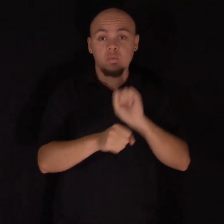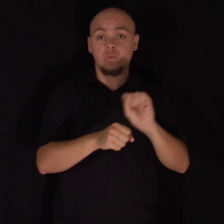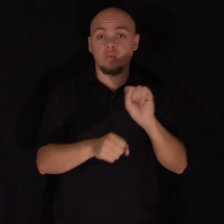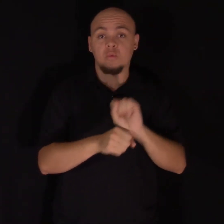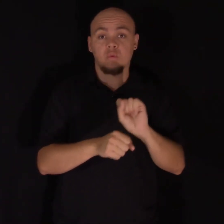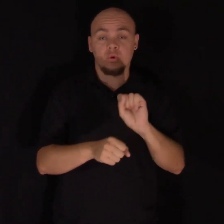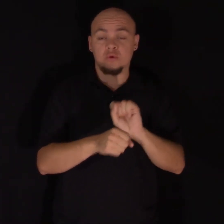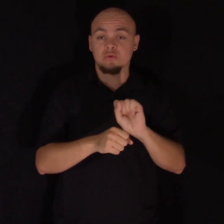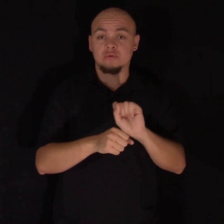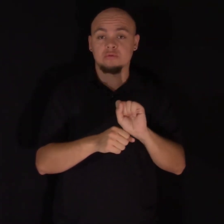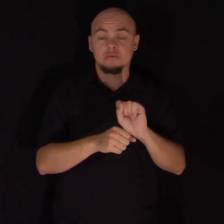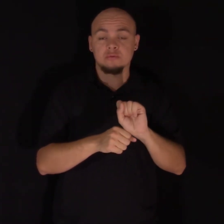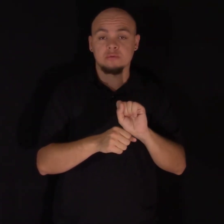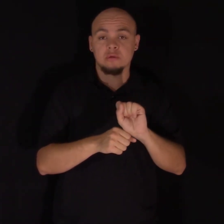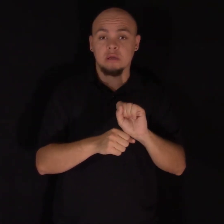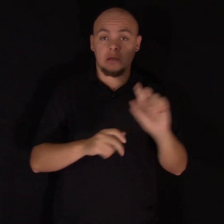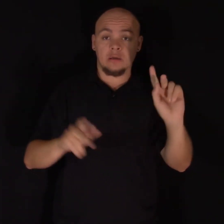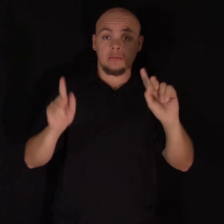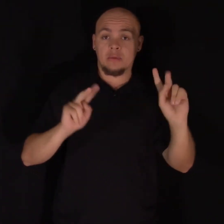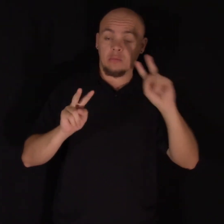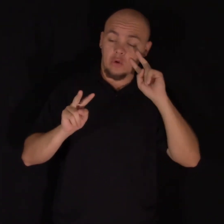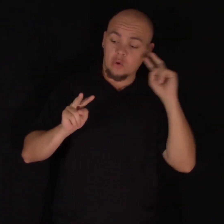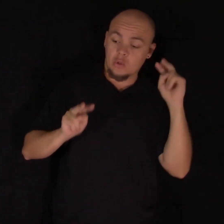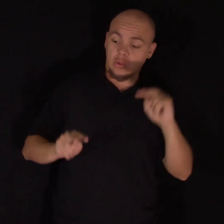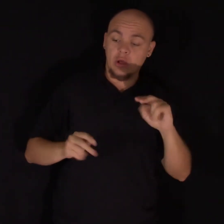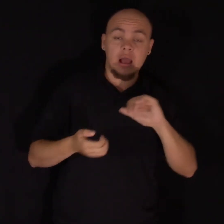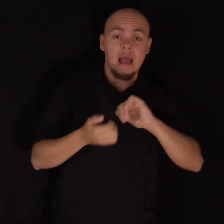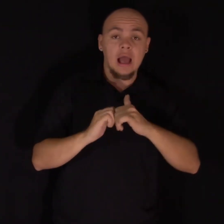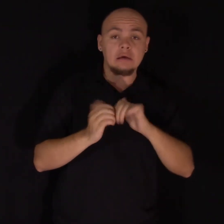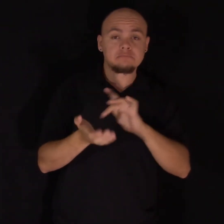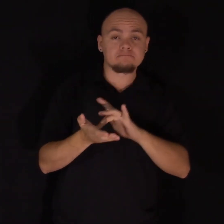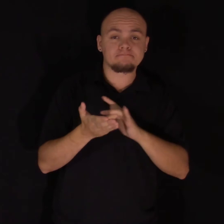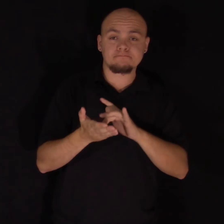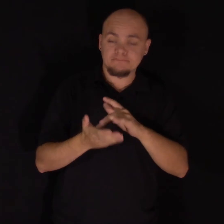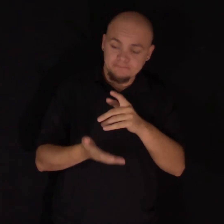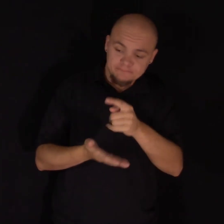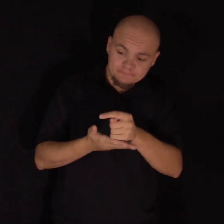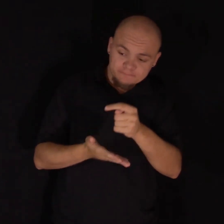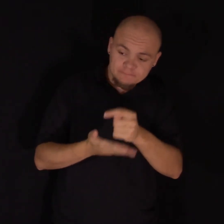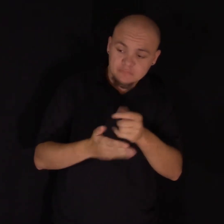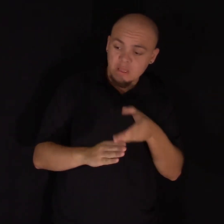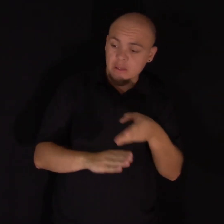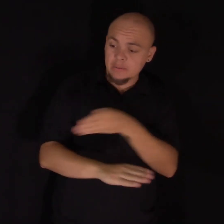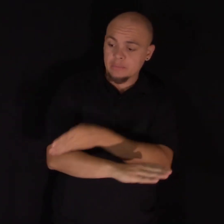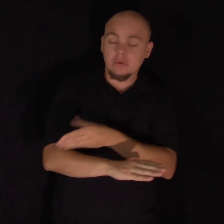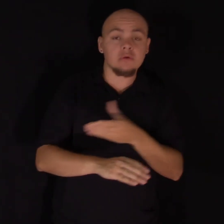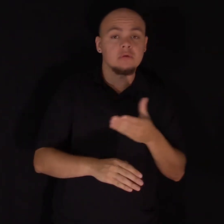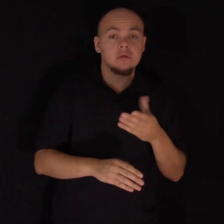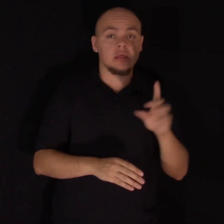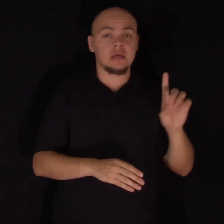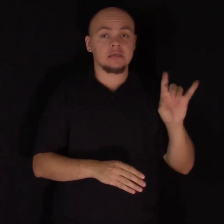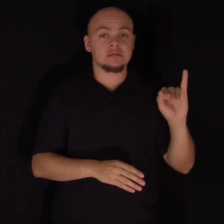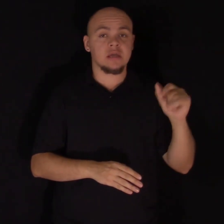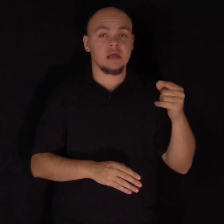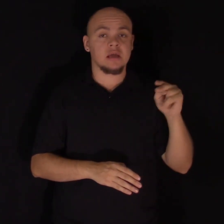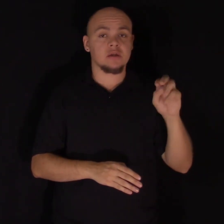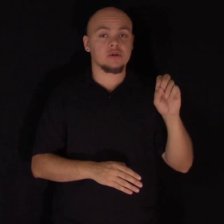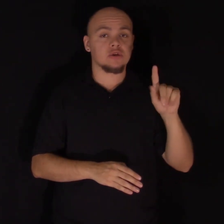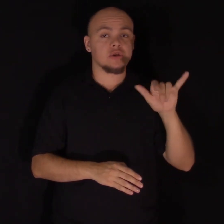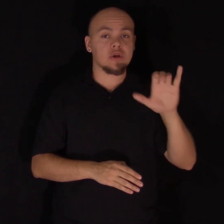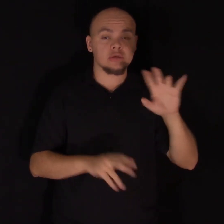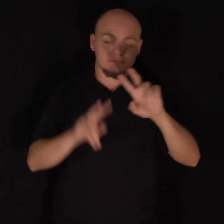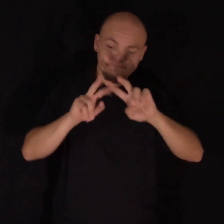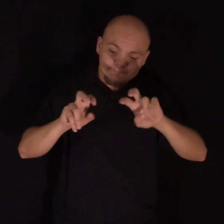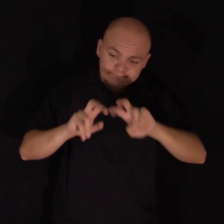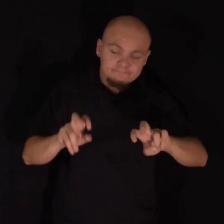There was no one there to look at treatment approaches, no one to look at the diagnostics, no one to figure out